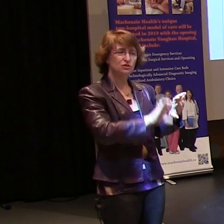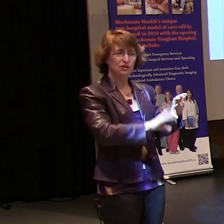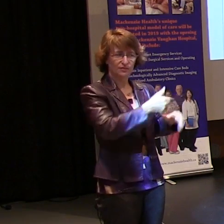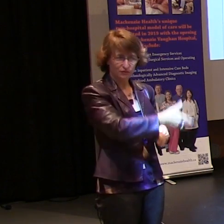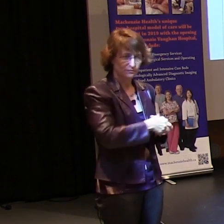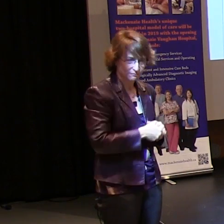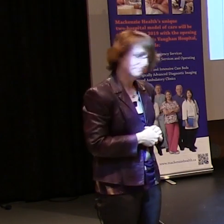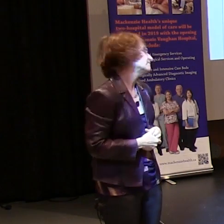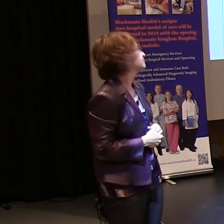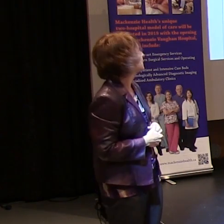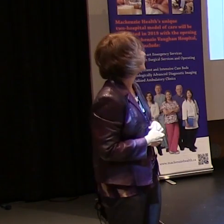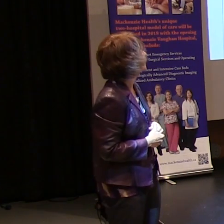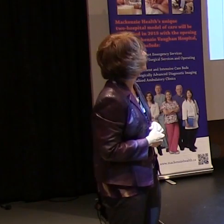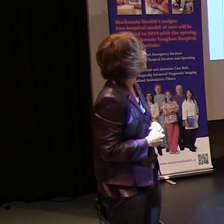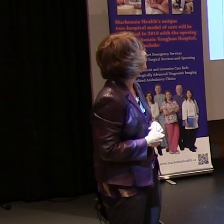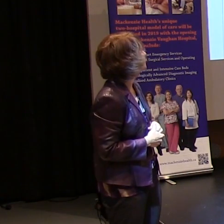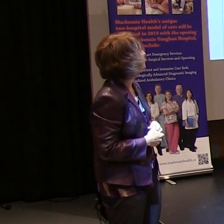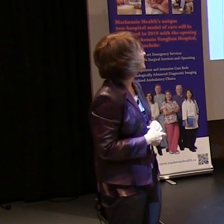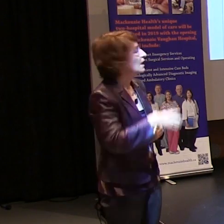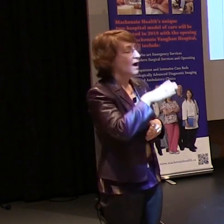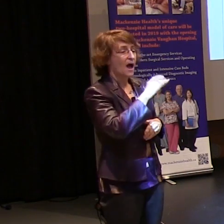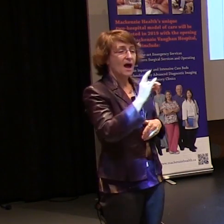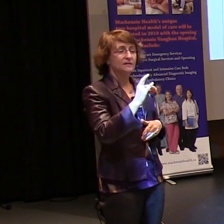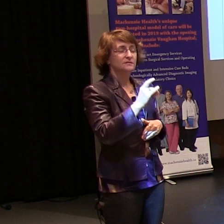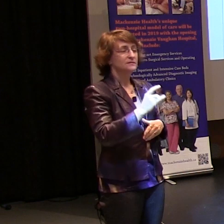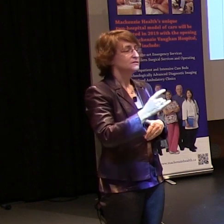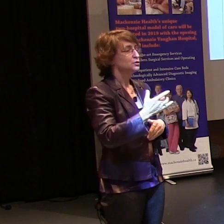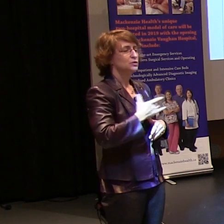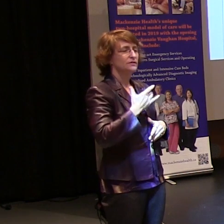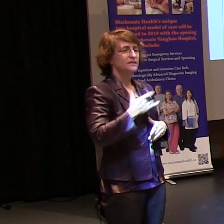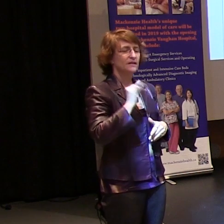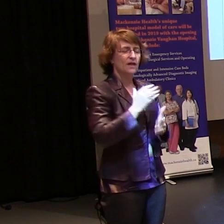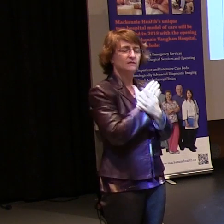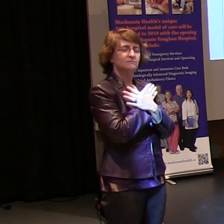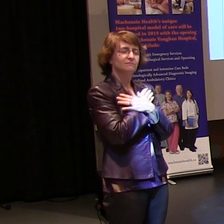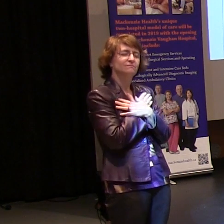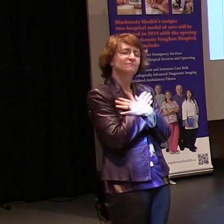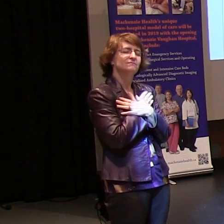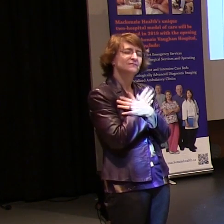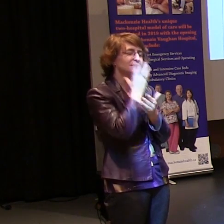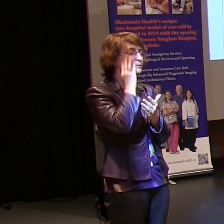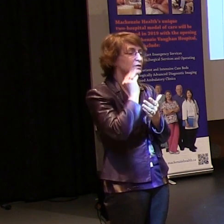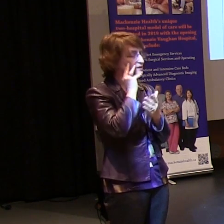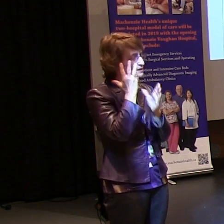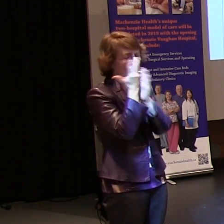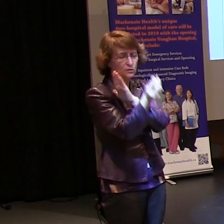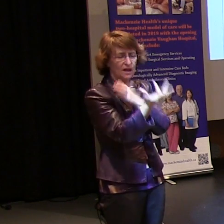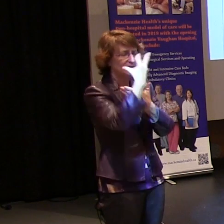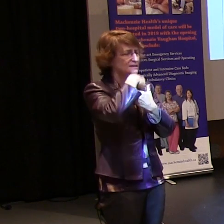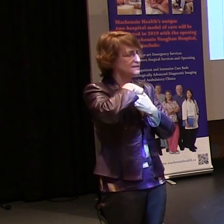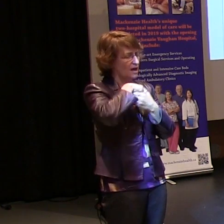fireplace. And you are part of an oasis. So inside, outside, it's part of the same